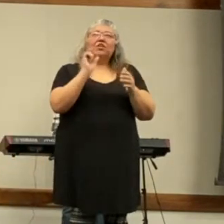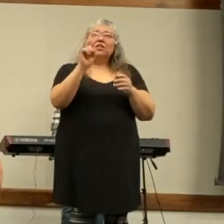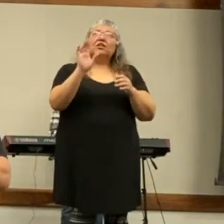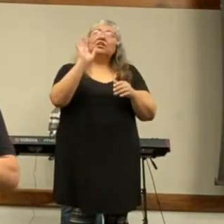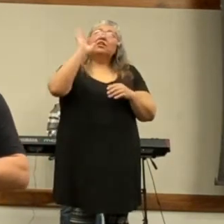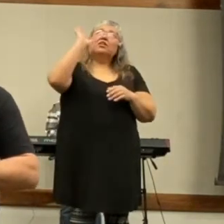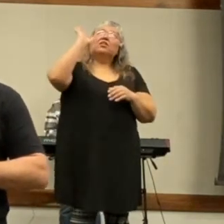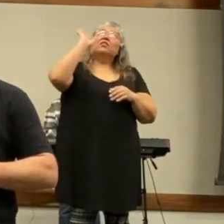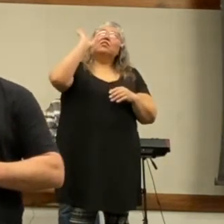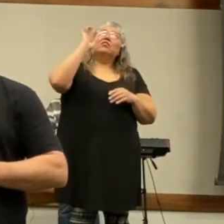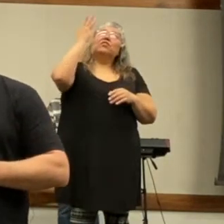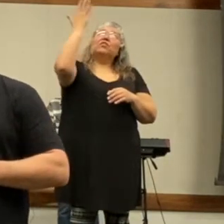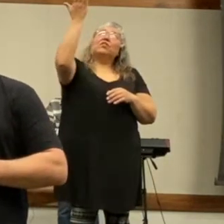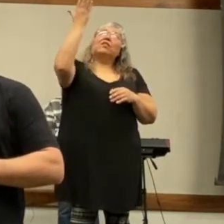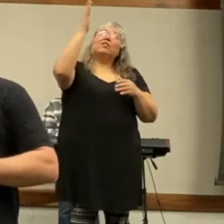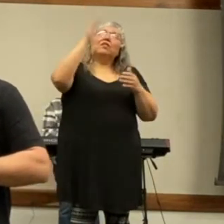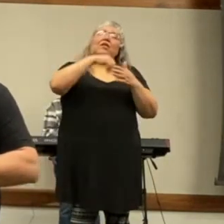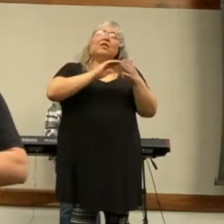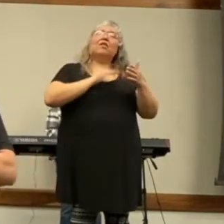lives.